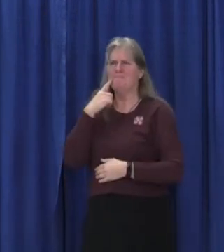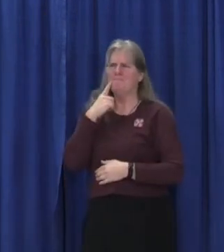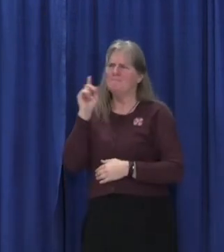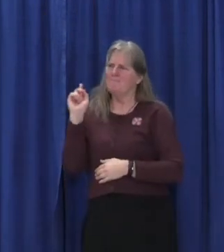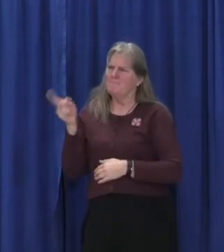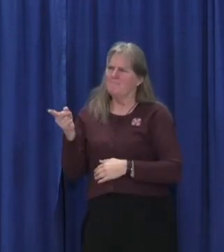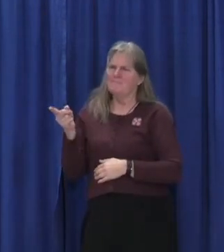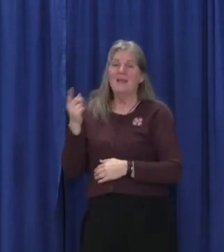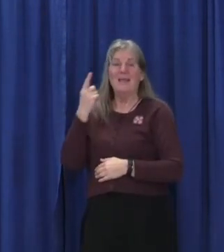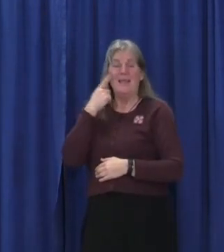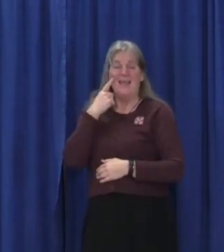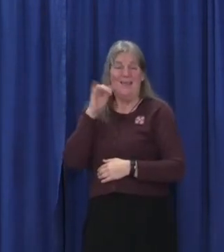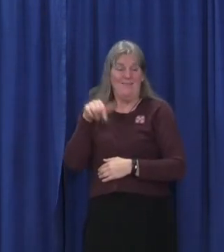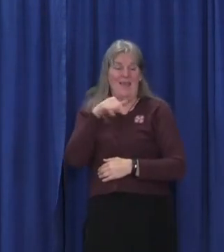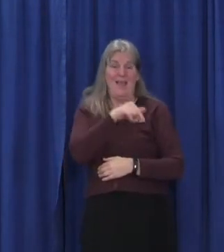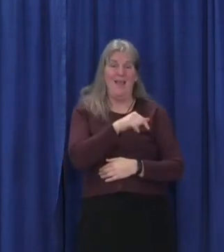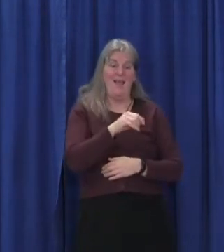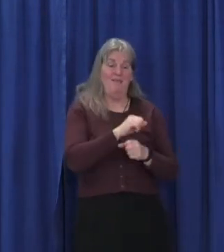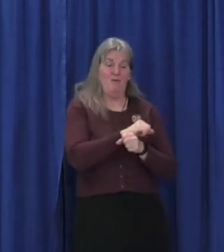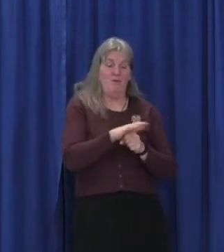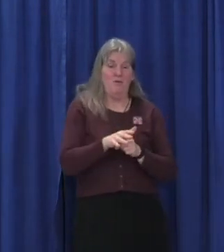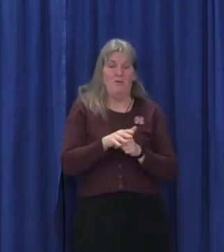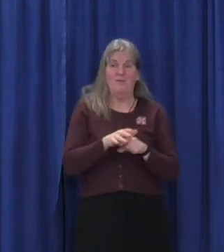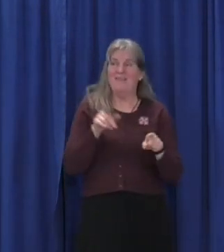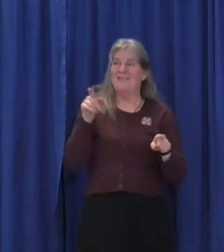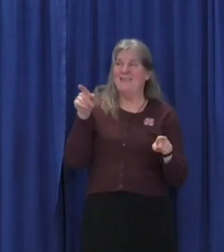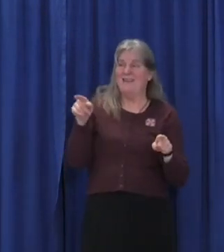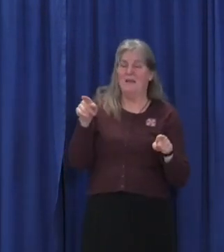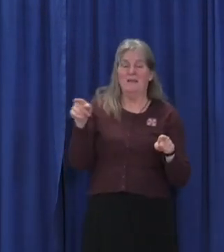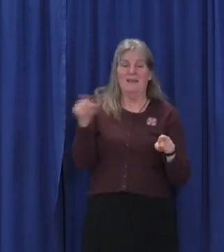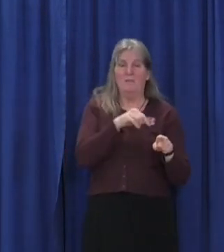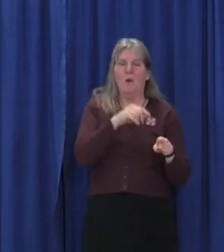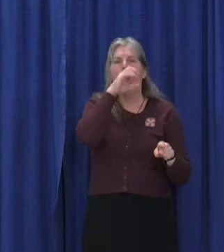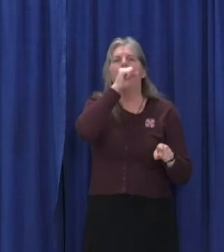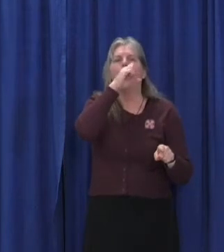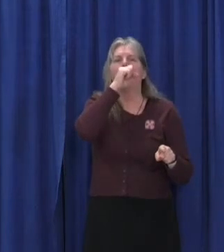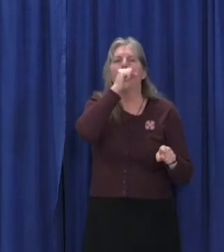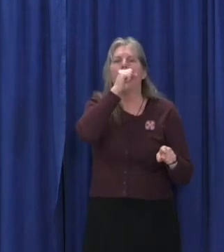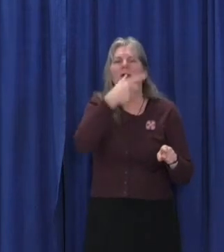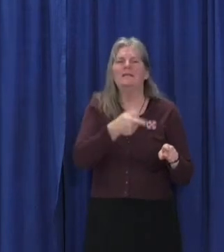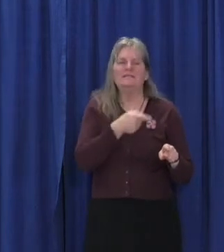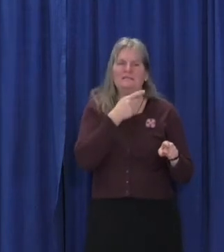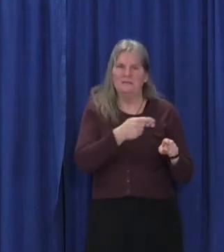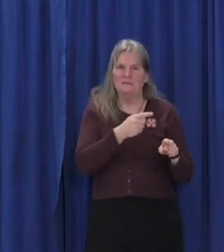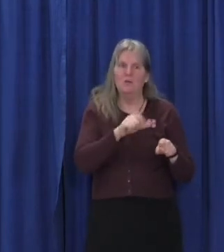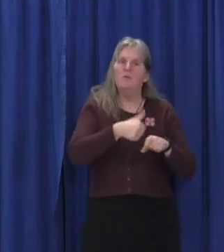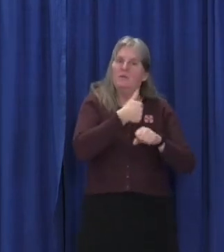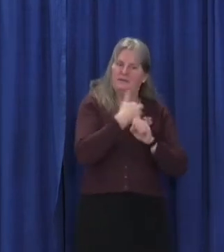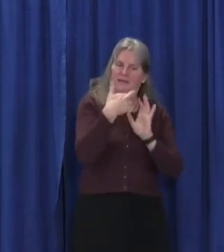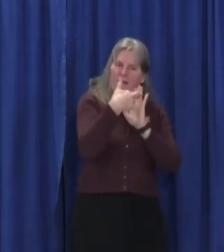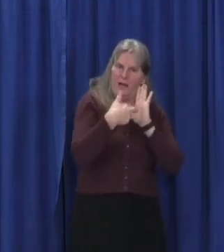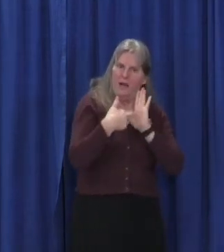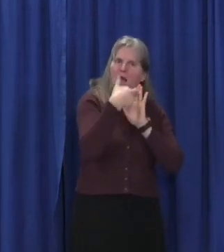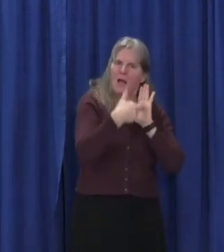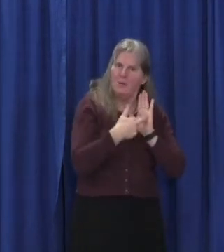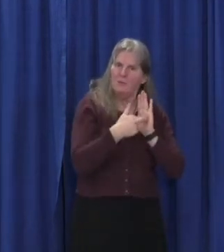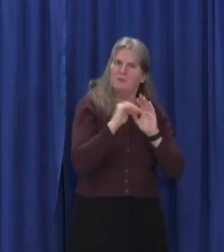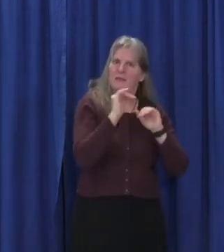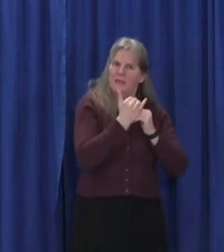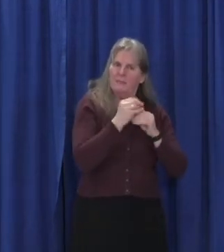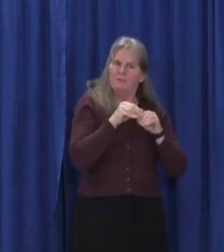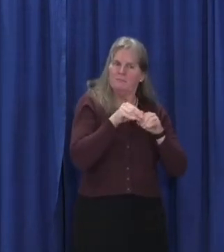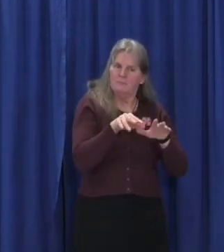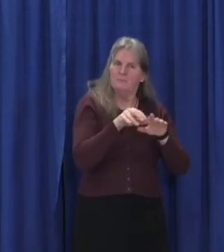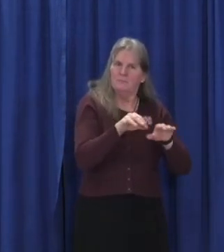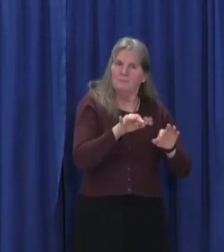we had such a risk sign, we would be in the orange. The layers of protection with Delta have worked to slow the spread and stabilize